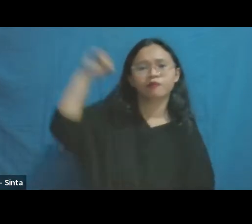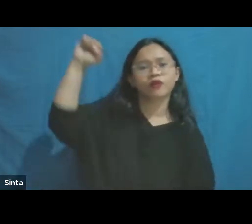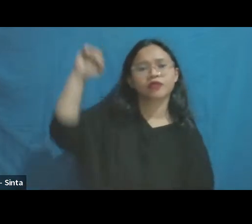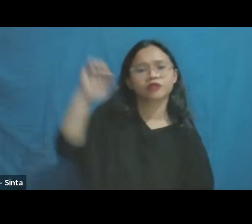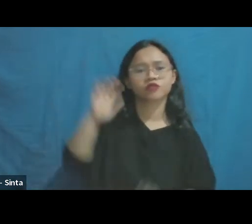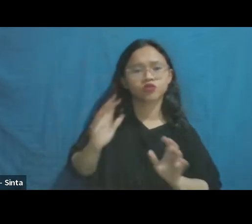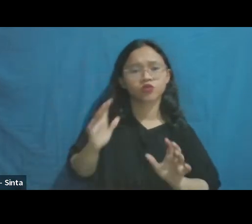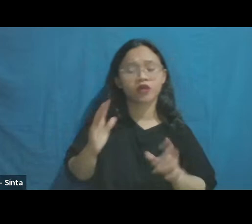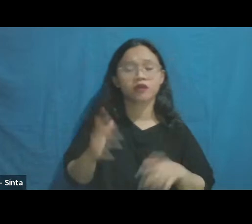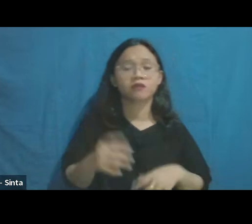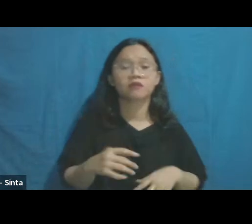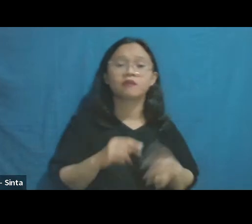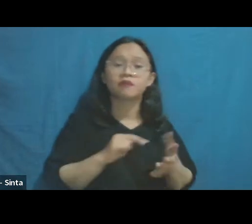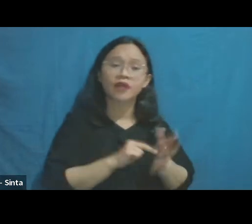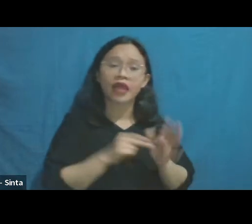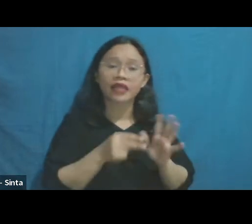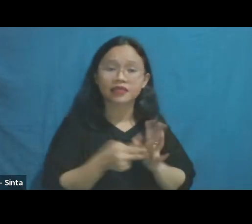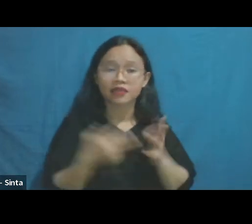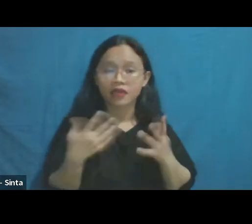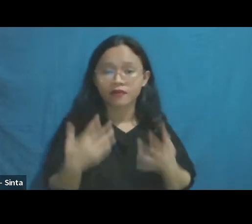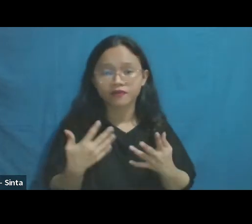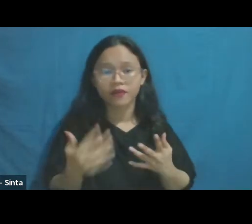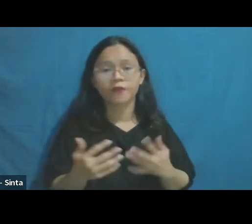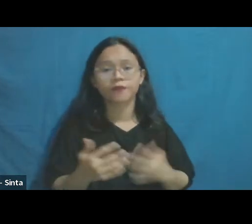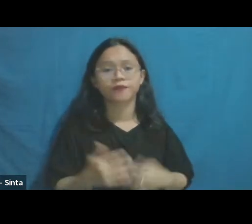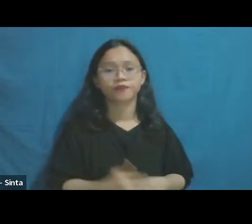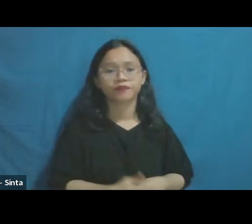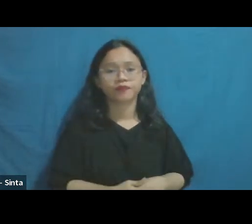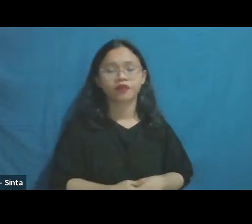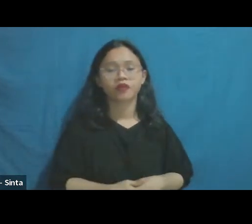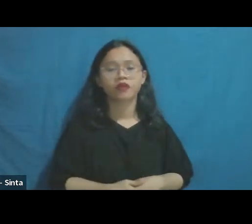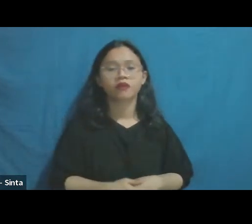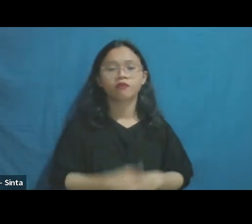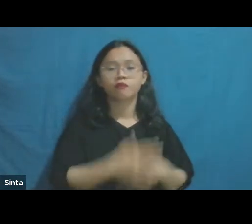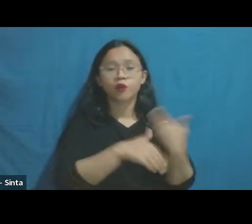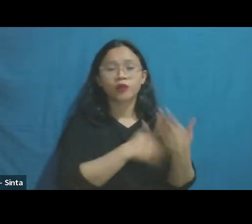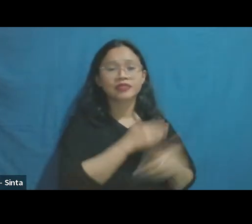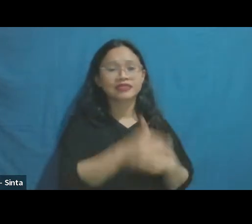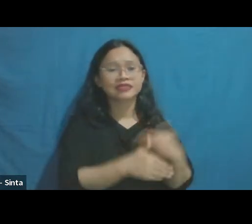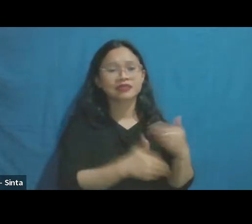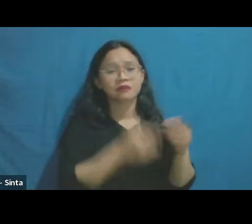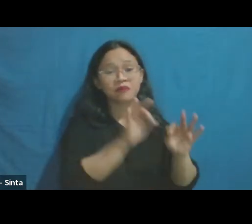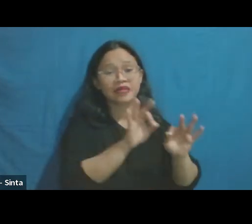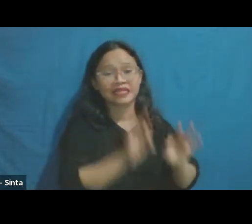very vibrant student movement, which is not